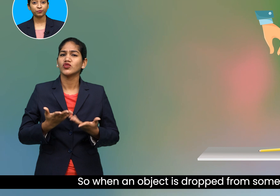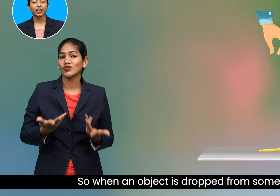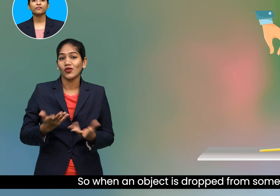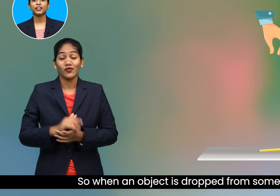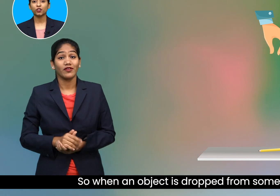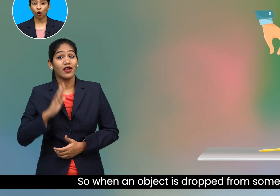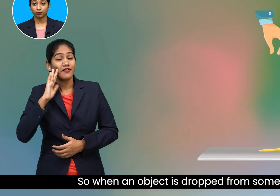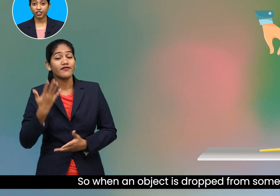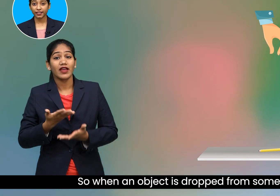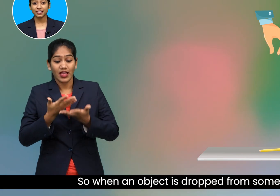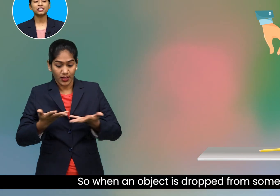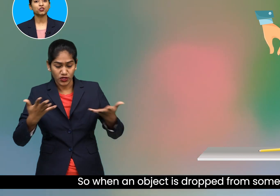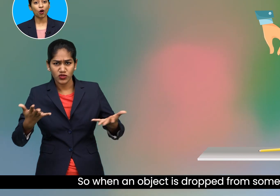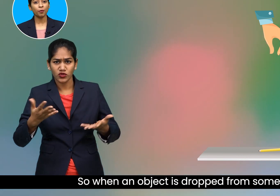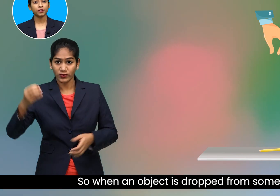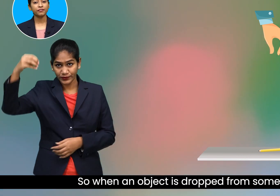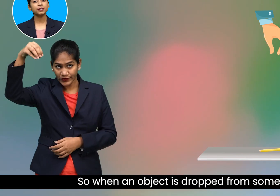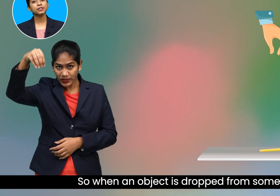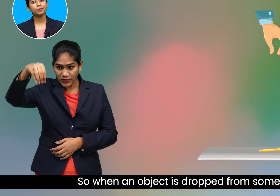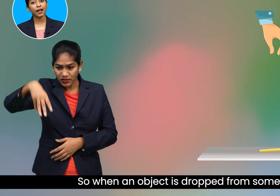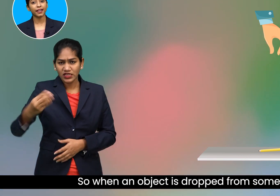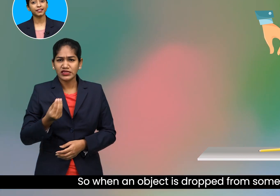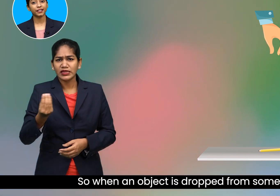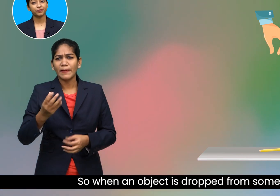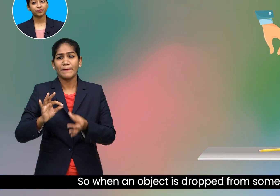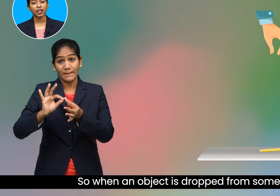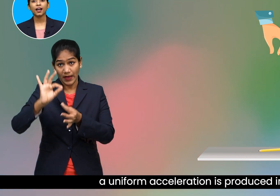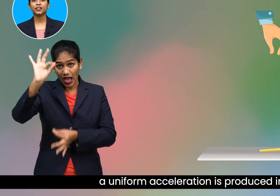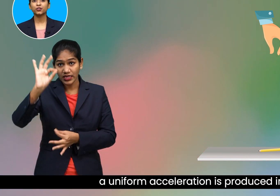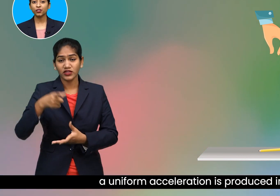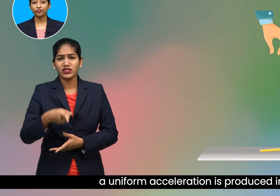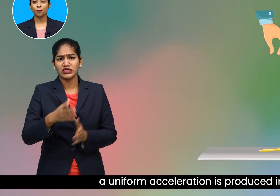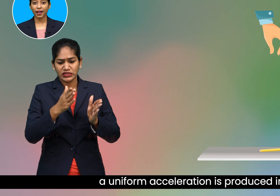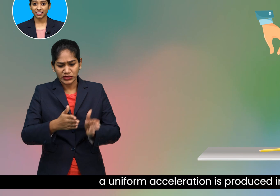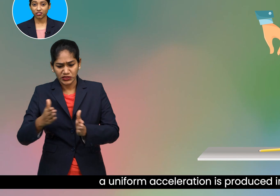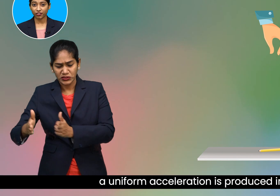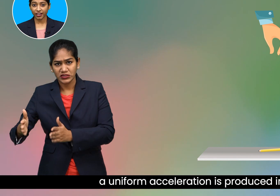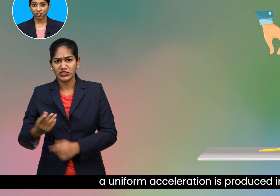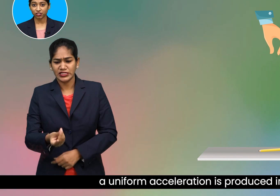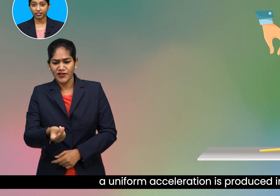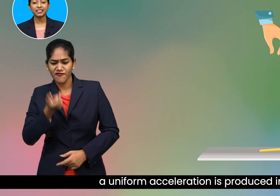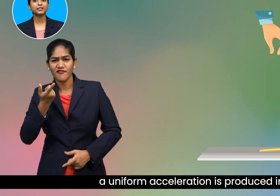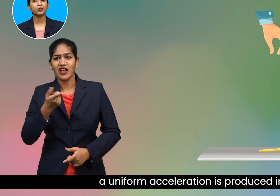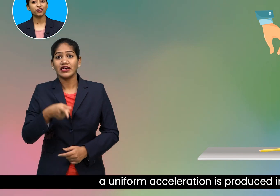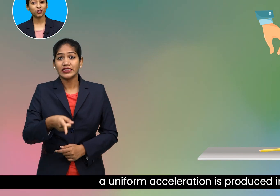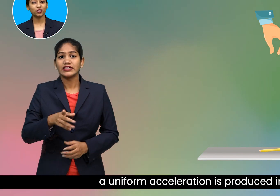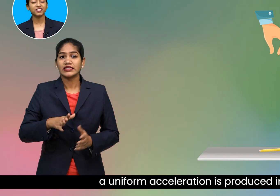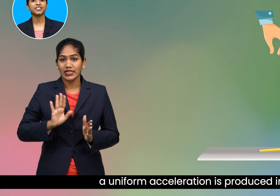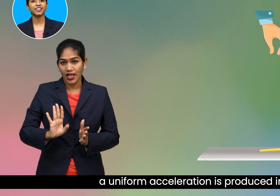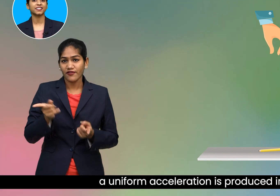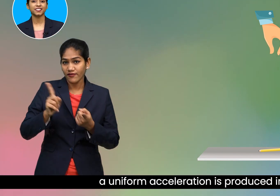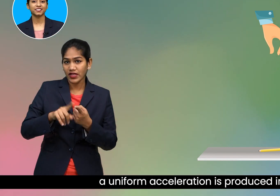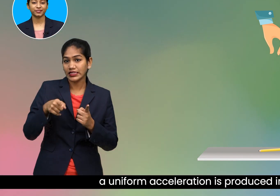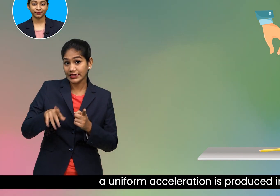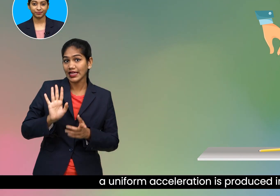So, when an object is dropped from some height, a uniform acceleration is produced